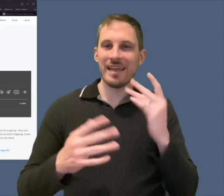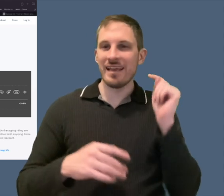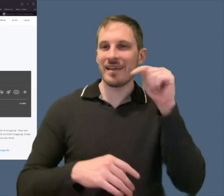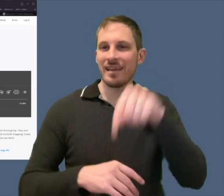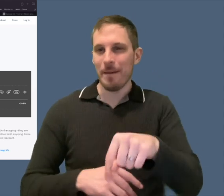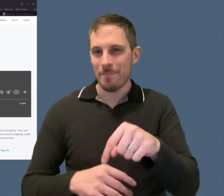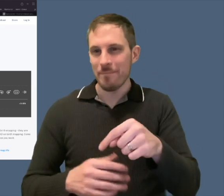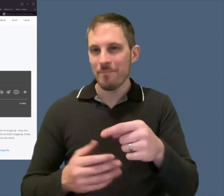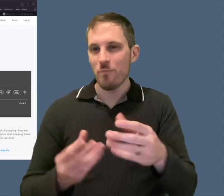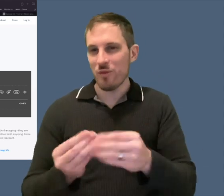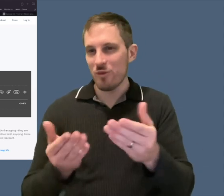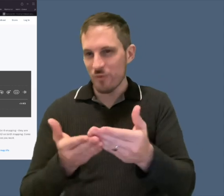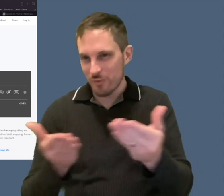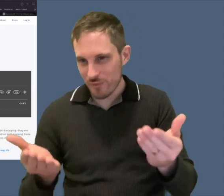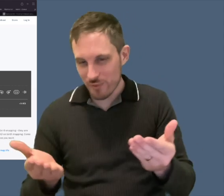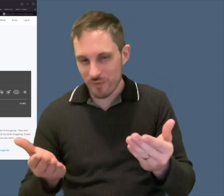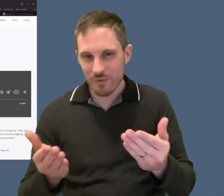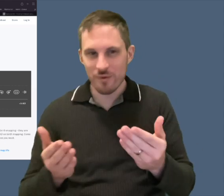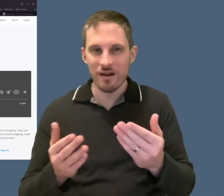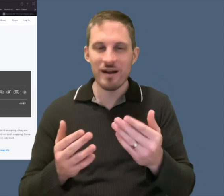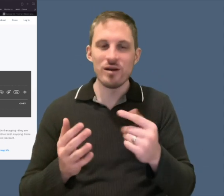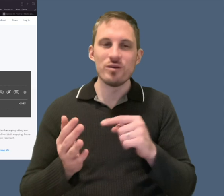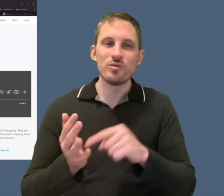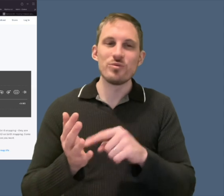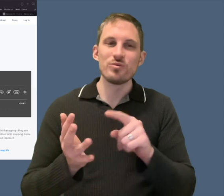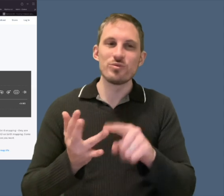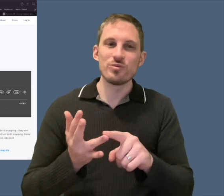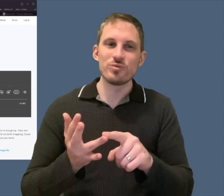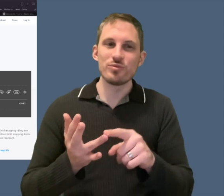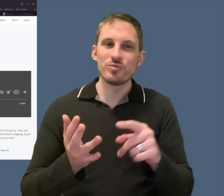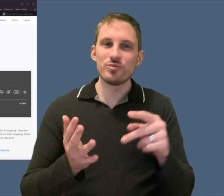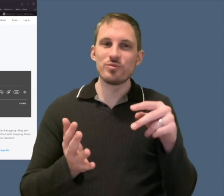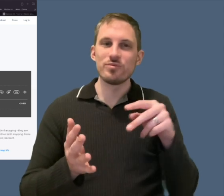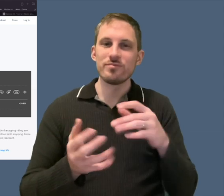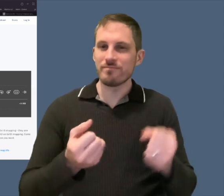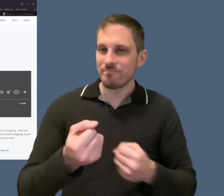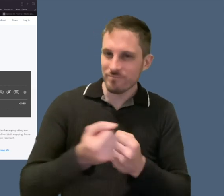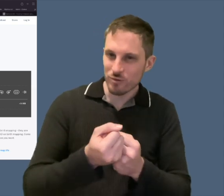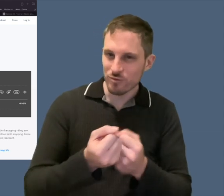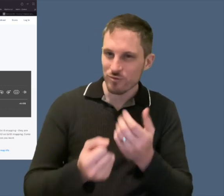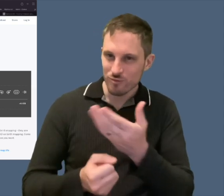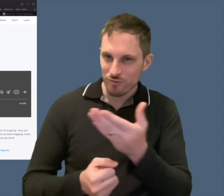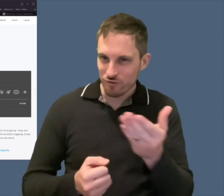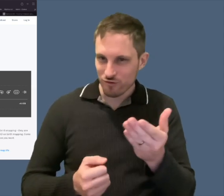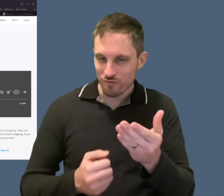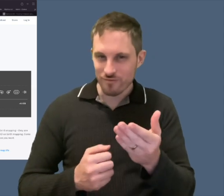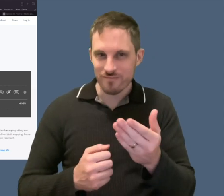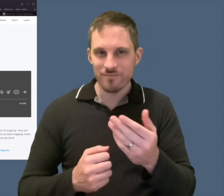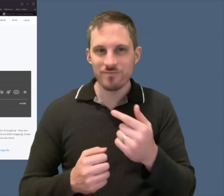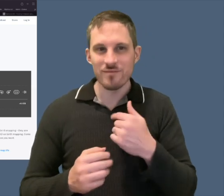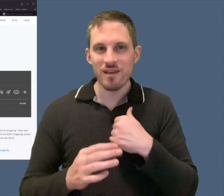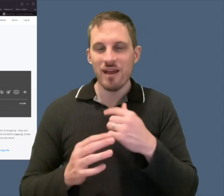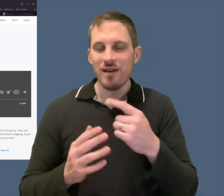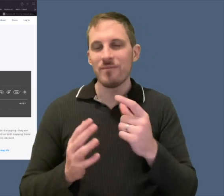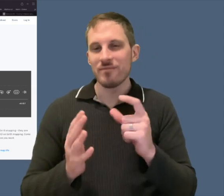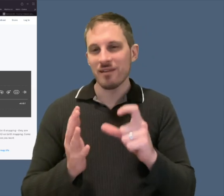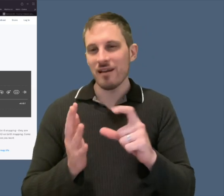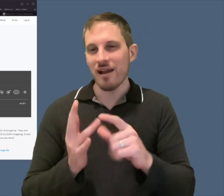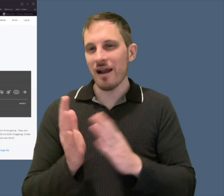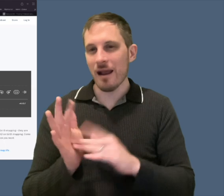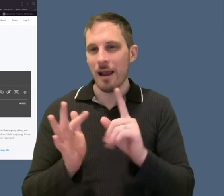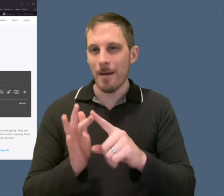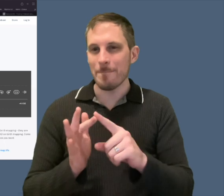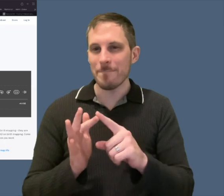words. That sounds really rude. I come before you to stand behind you. That's what it is. I don't come behind you. I stand... Anyway,